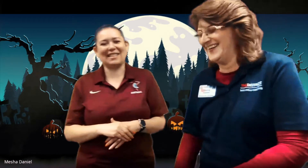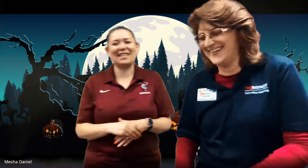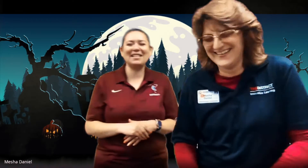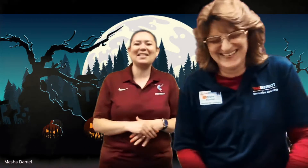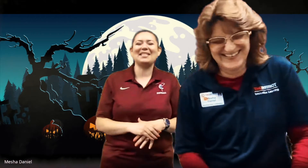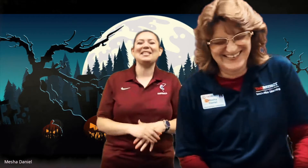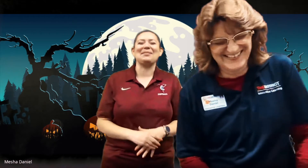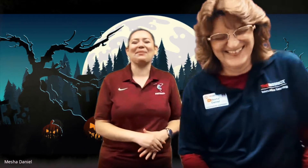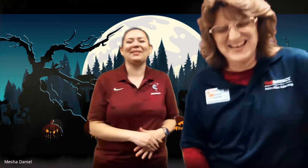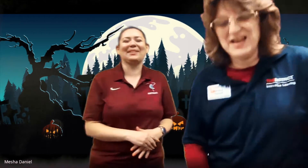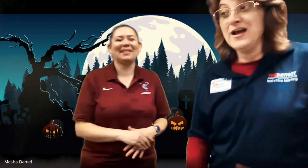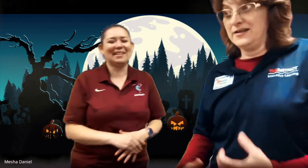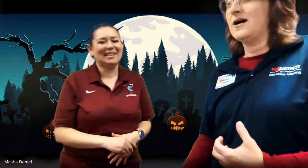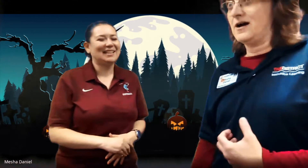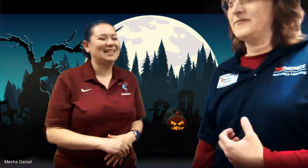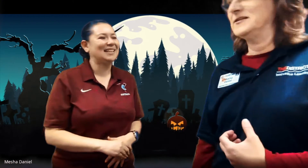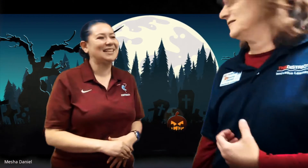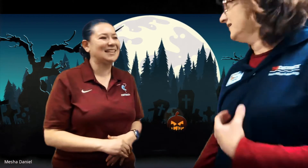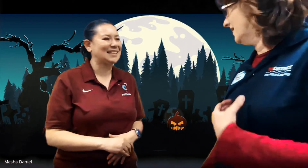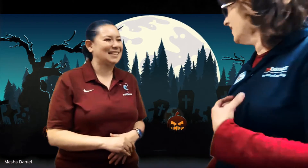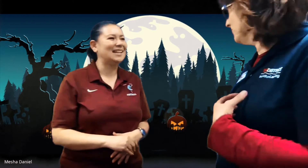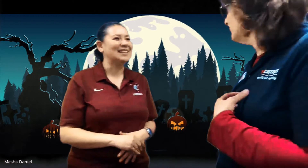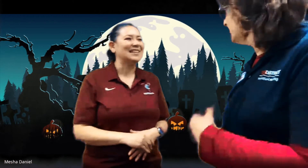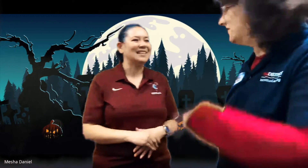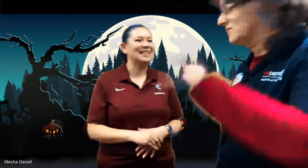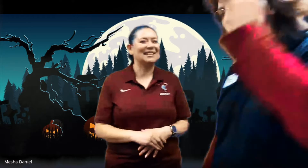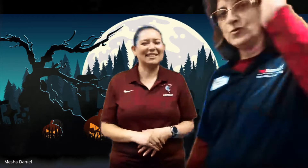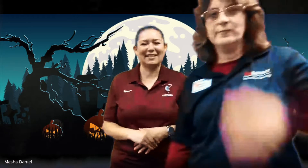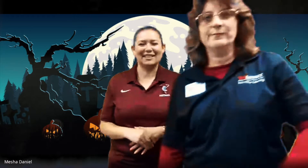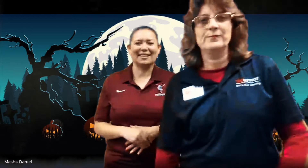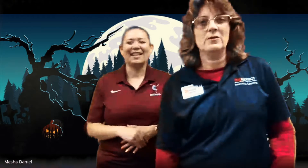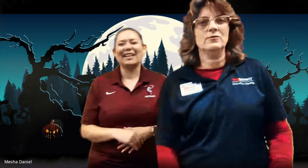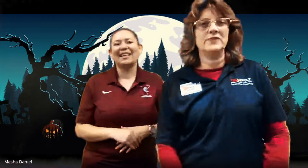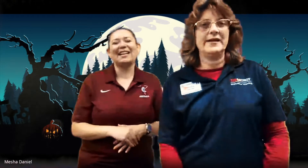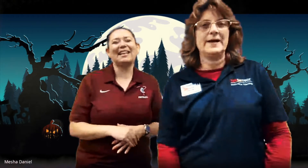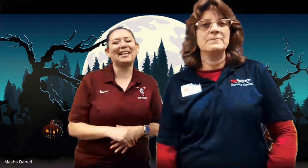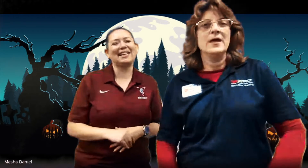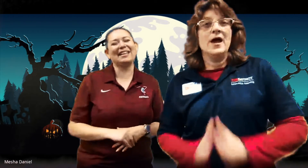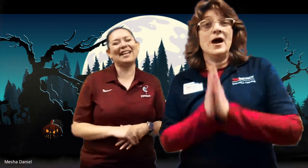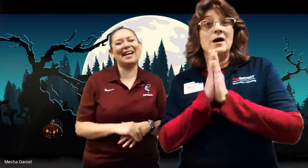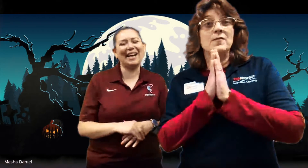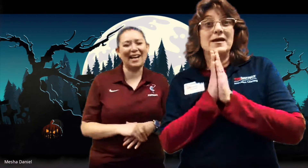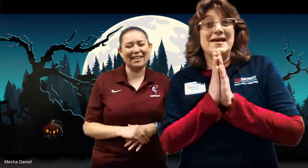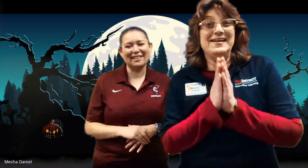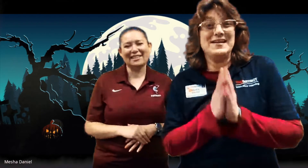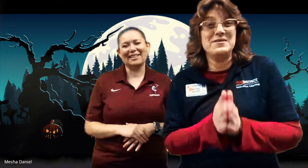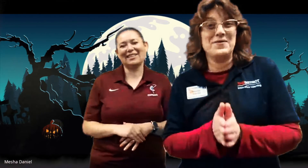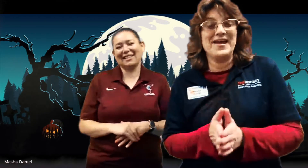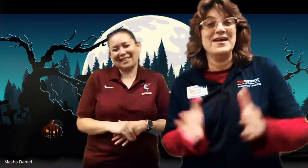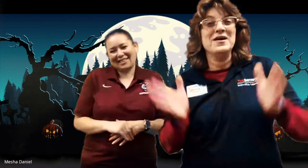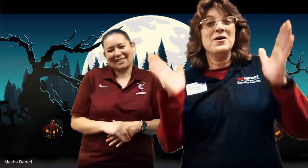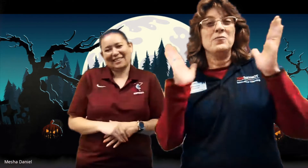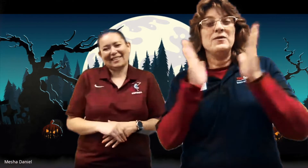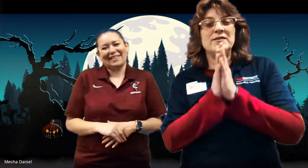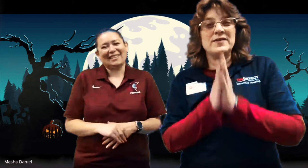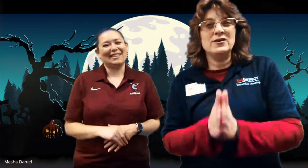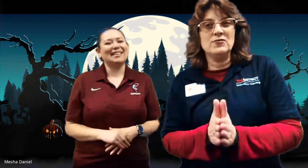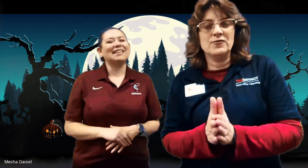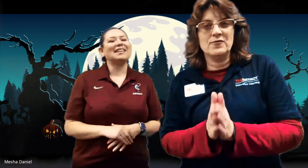sticks in the system. Obviously. Yeah. We're flying high. Anyway, we thank you for